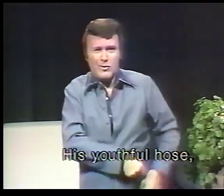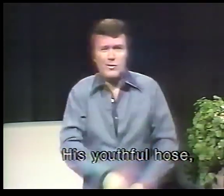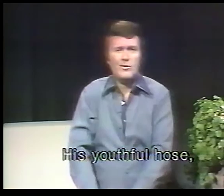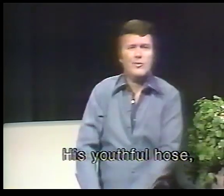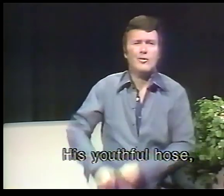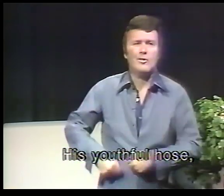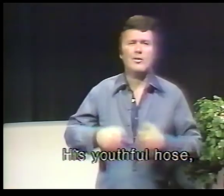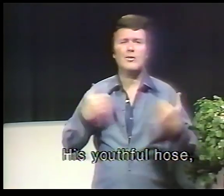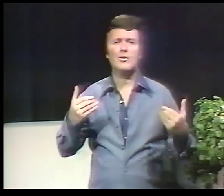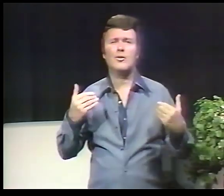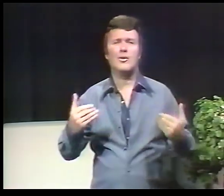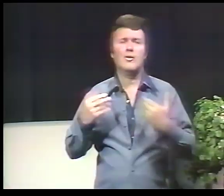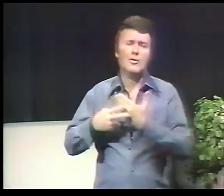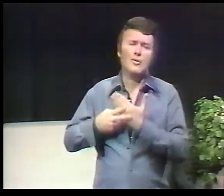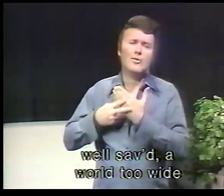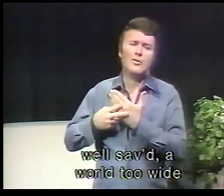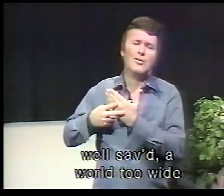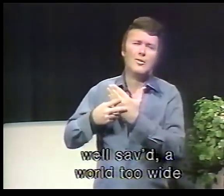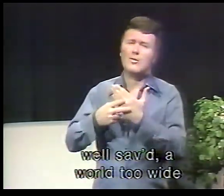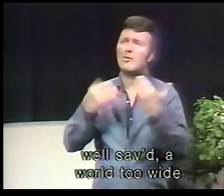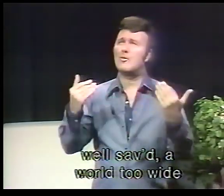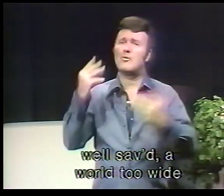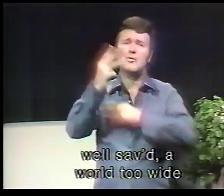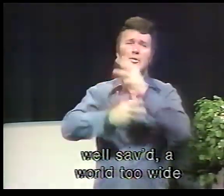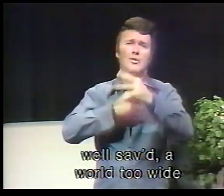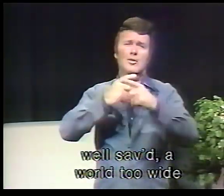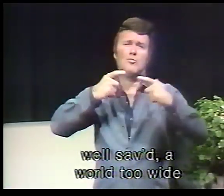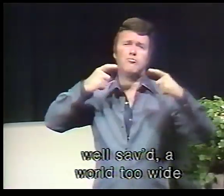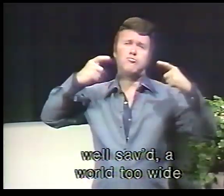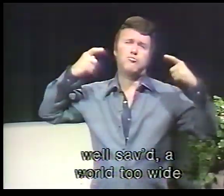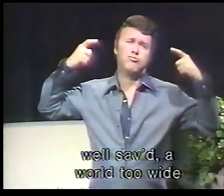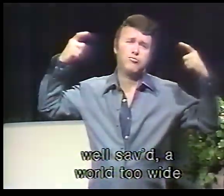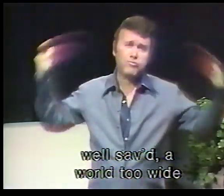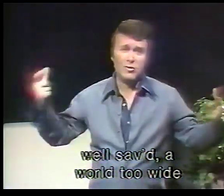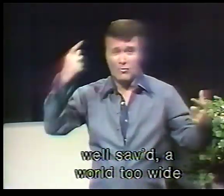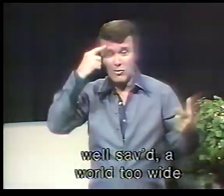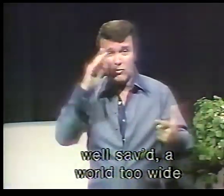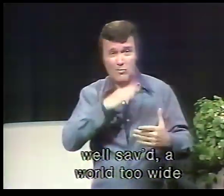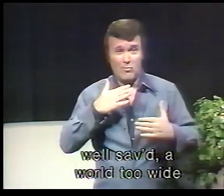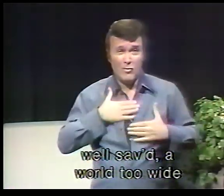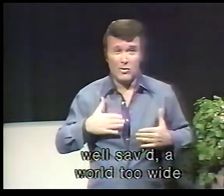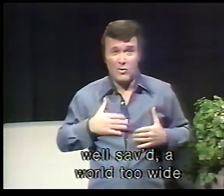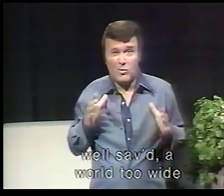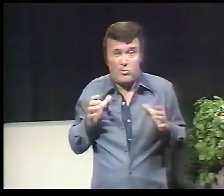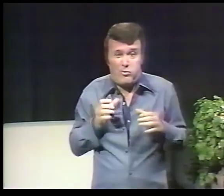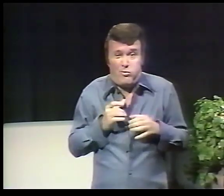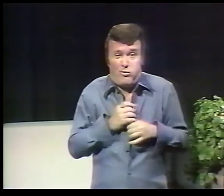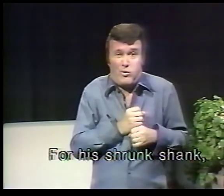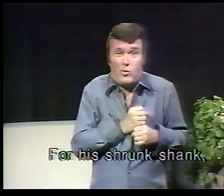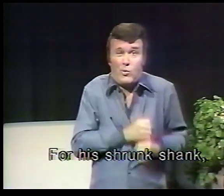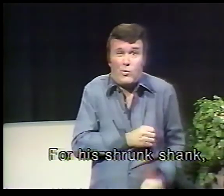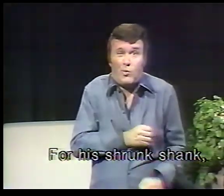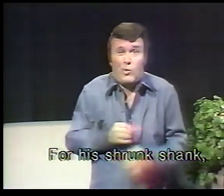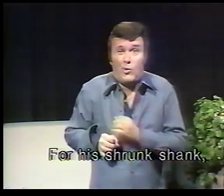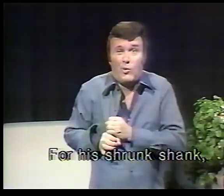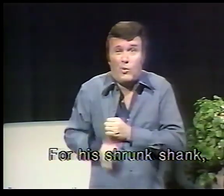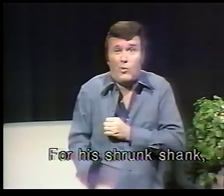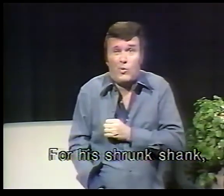hose well saved a world too wide. For his shrunk